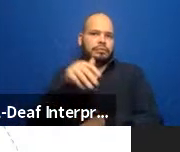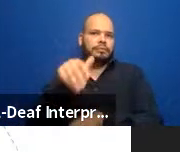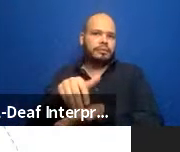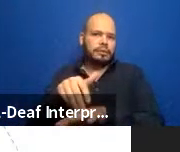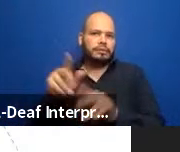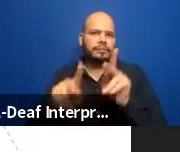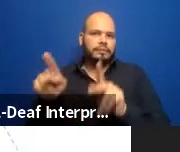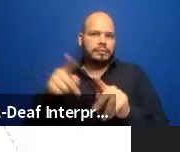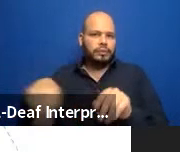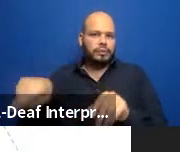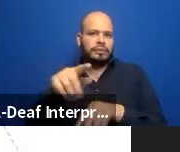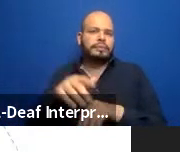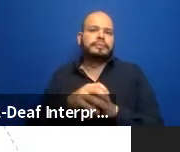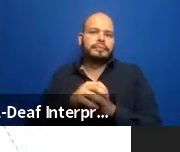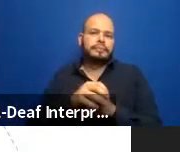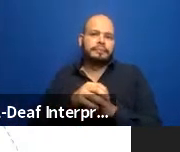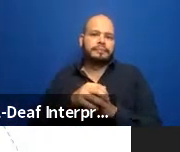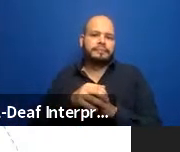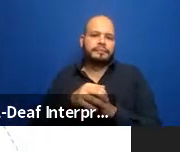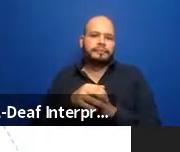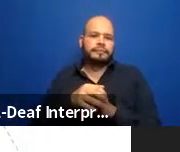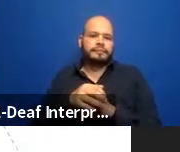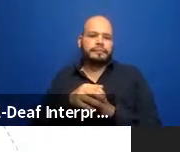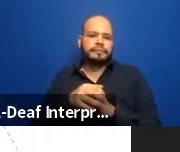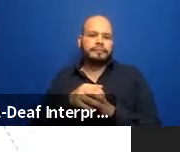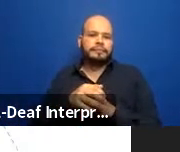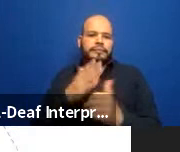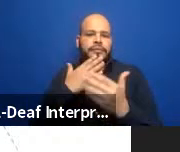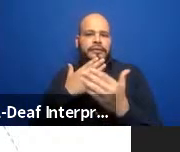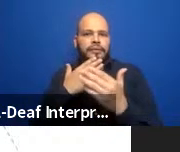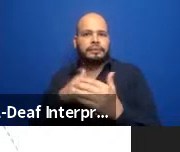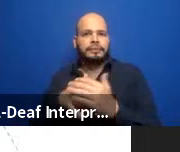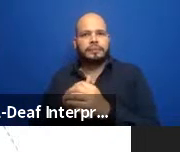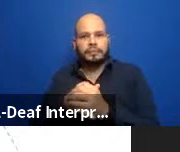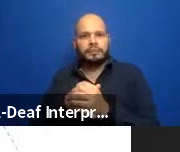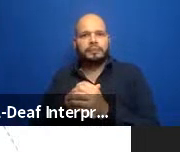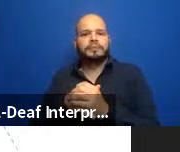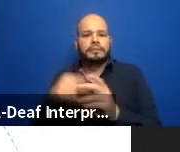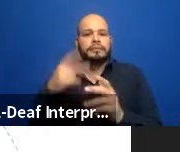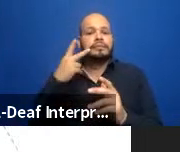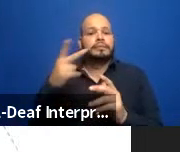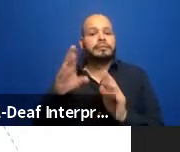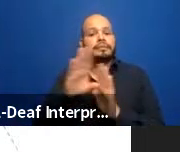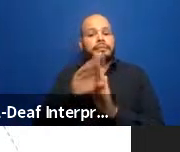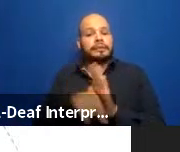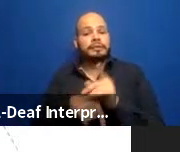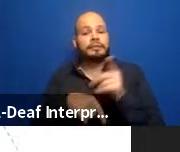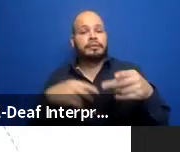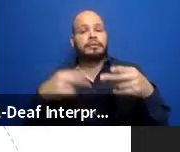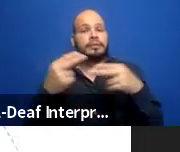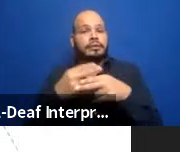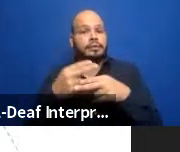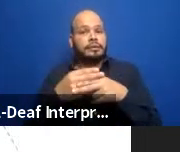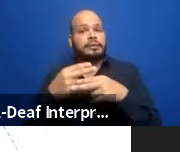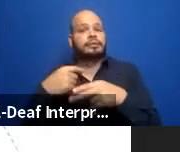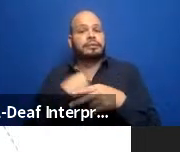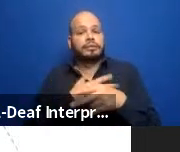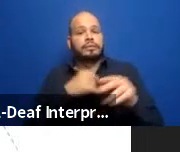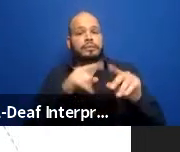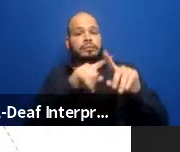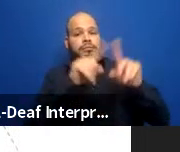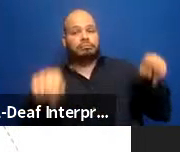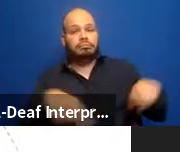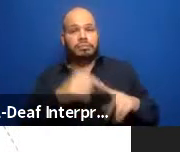And as you can see, the background of the slide that we have up is white with an outline of a world map in gray. The title of the slide